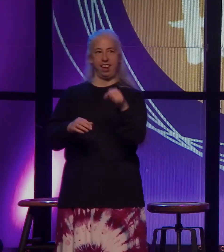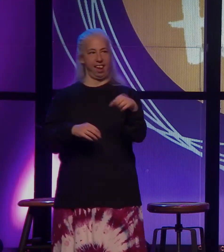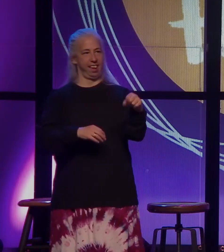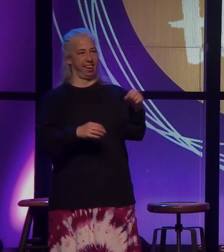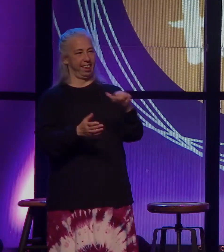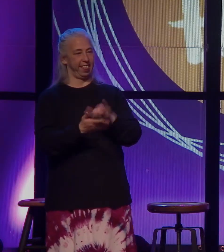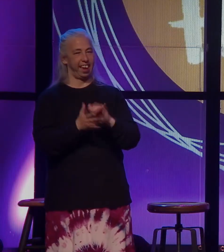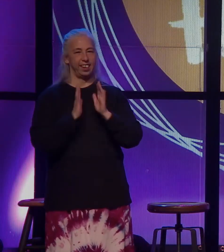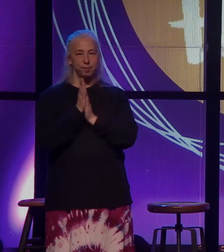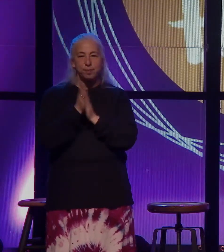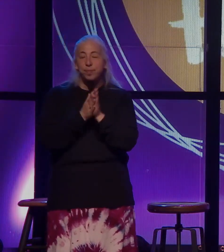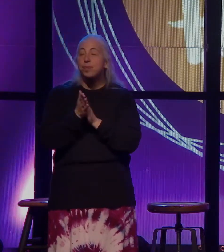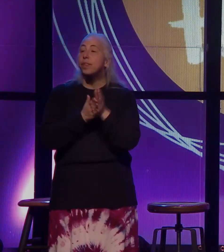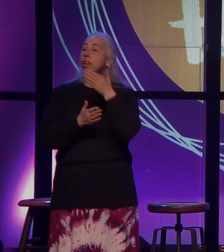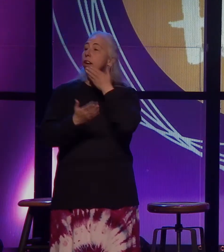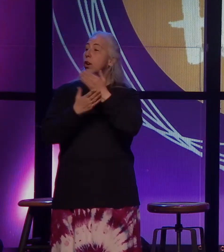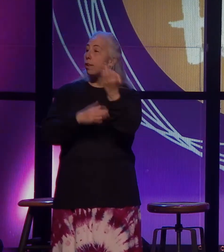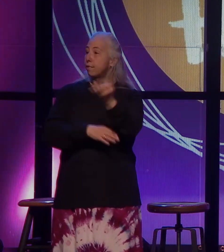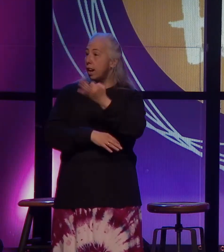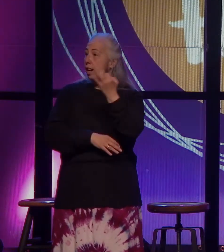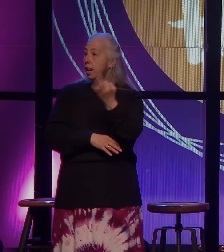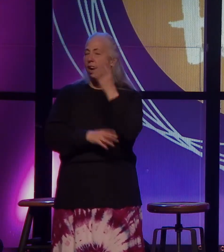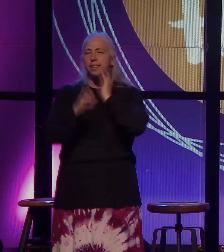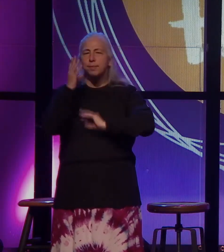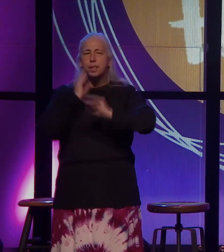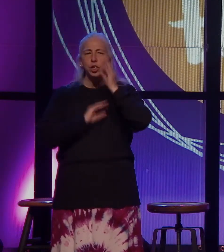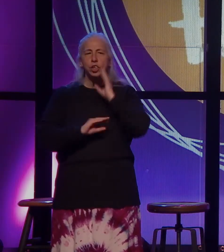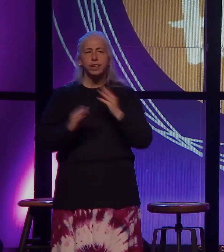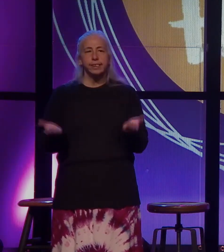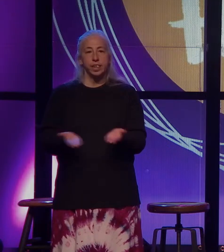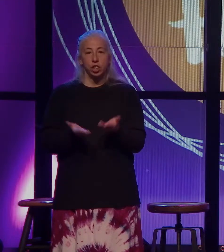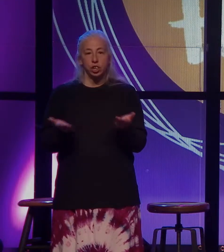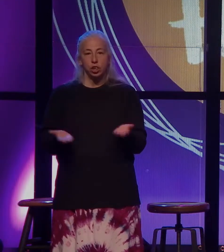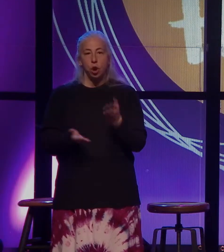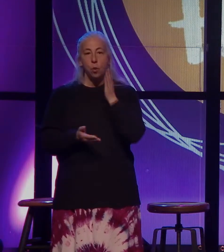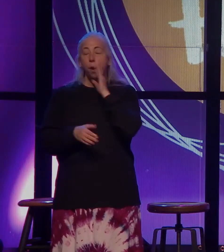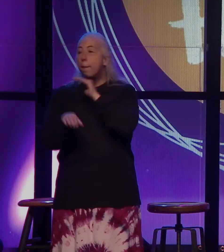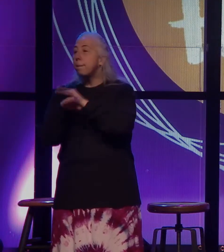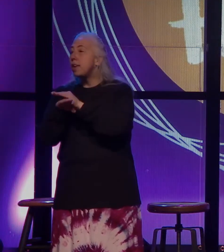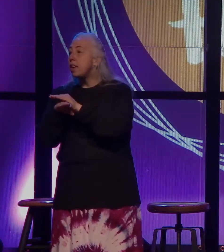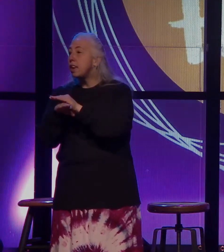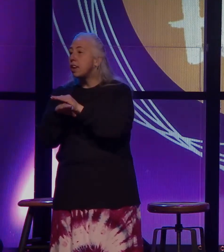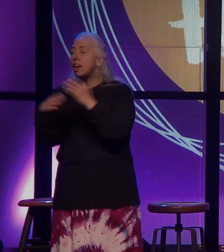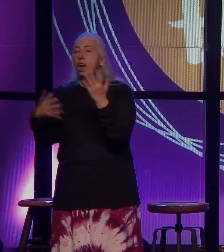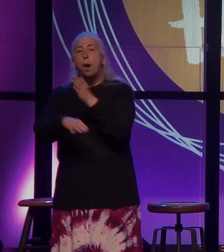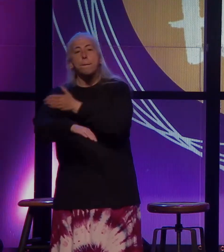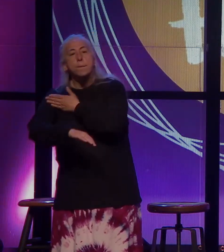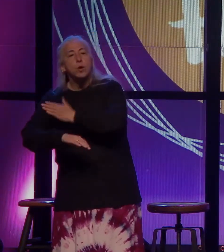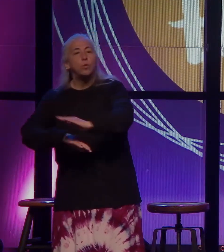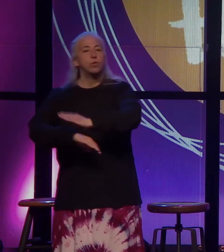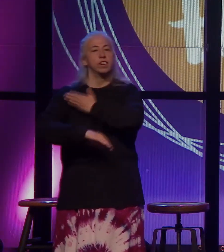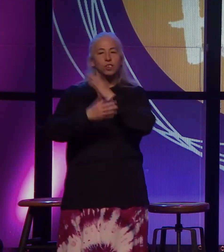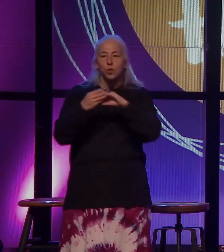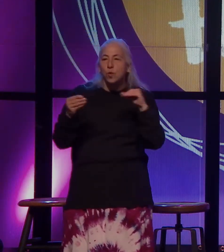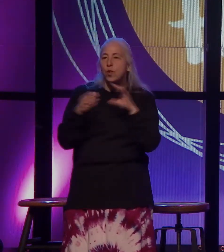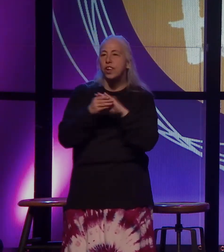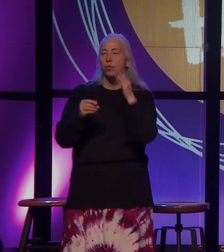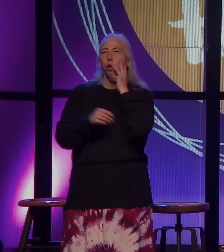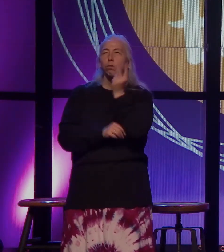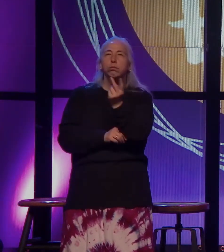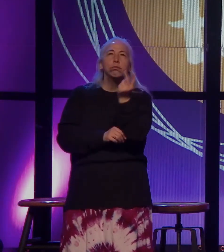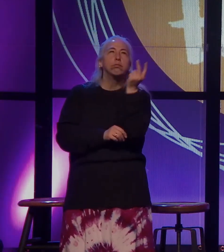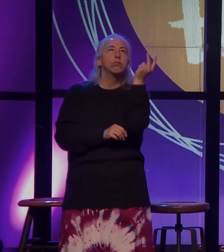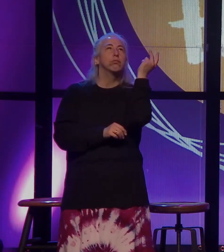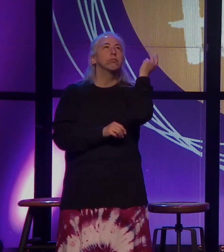Yeah, okay, so on Good Friday, the experience this year will be a night of music and stories that invite us to reflect on